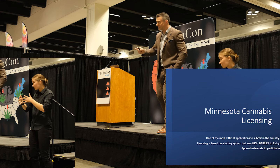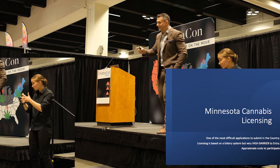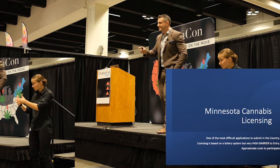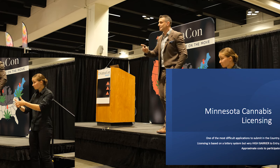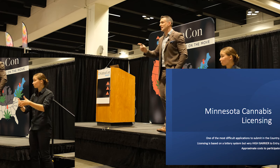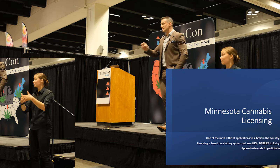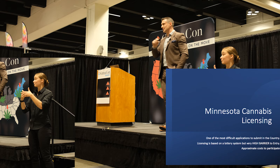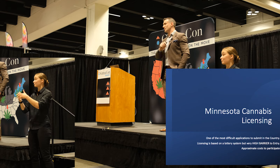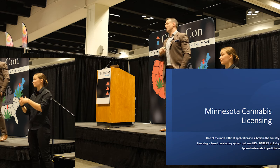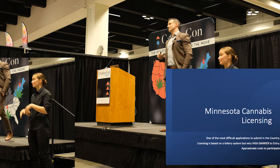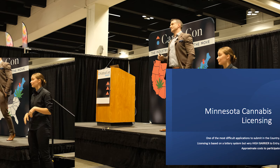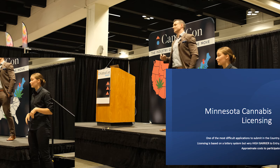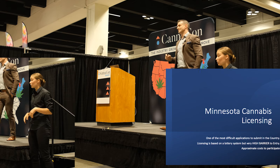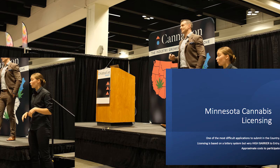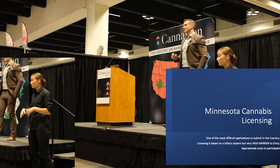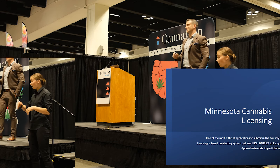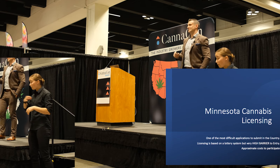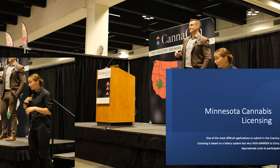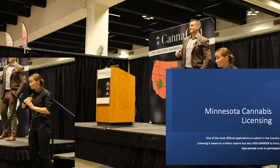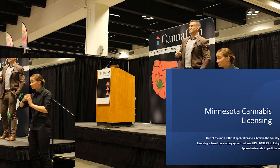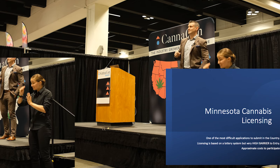lottery to maybe be drawn.